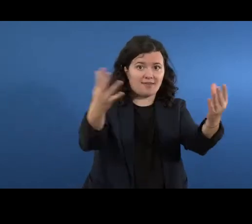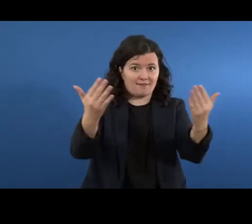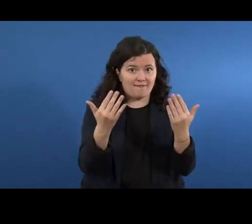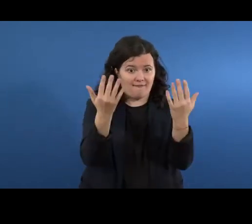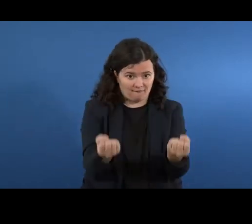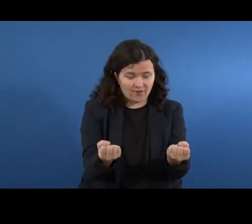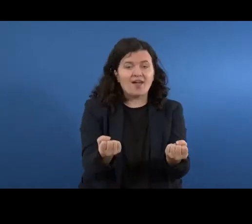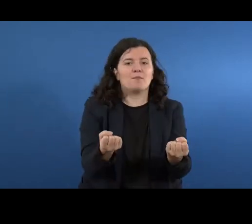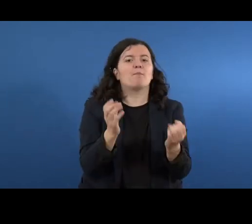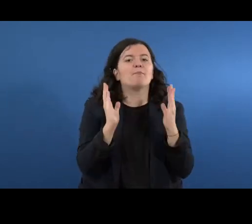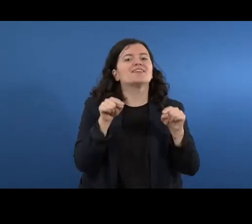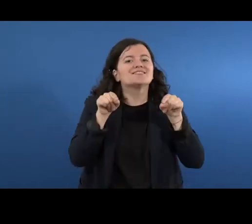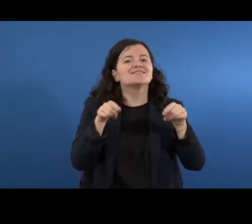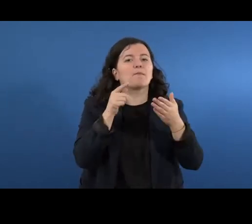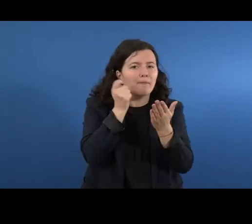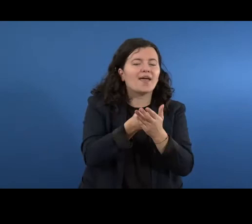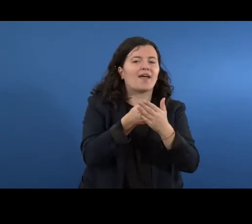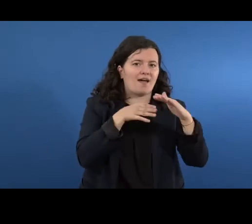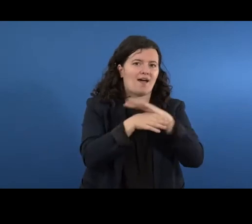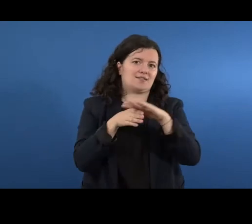there has been a boom